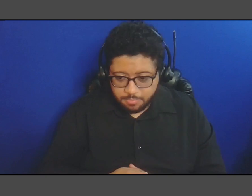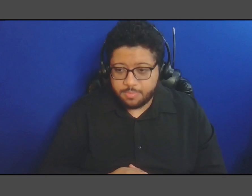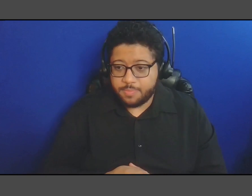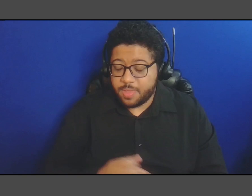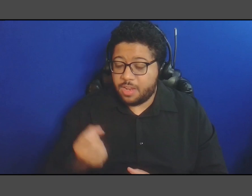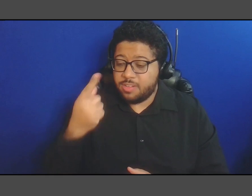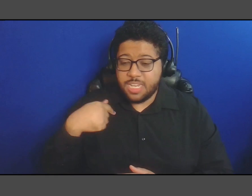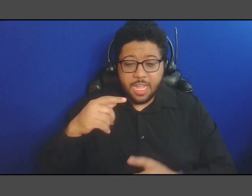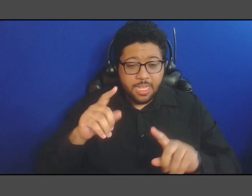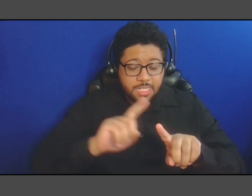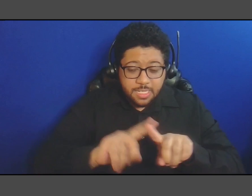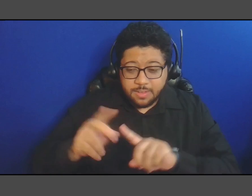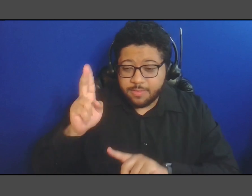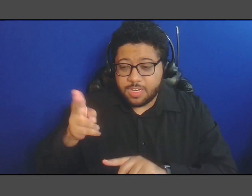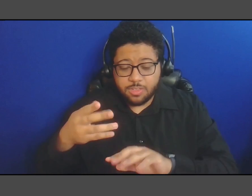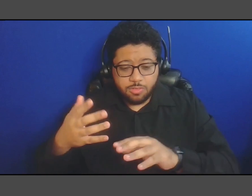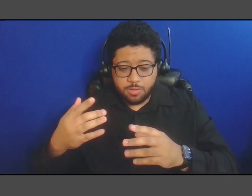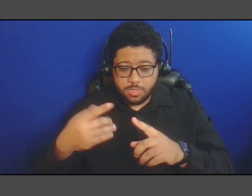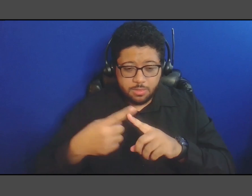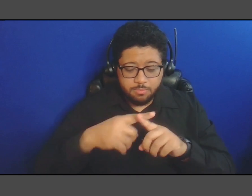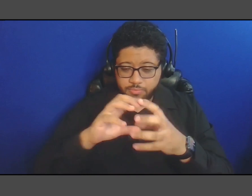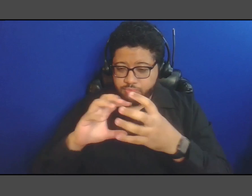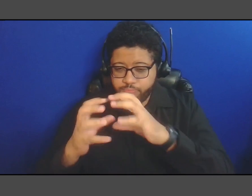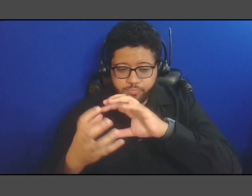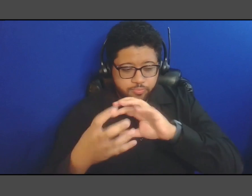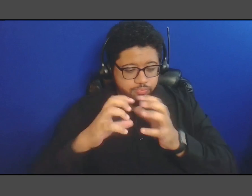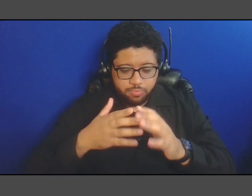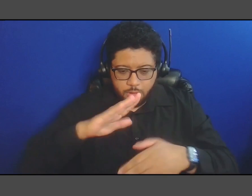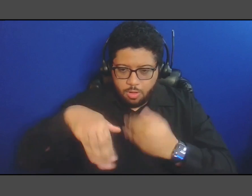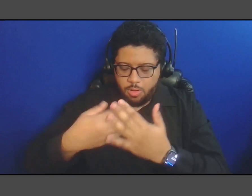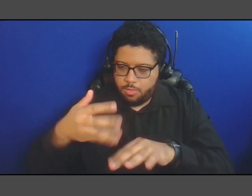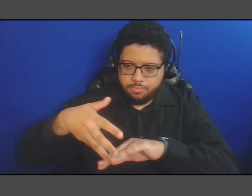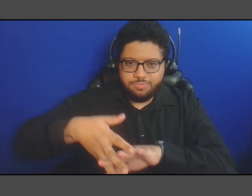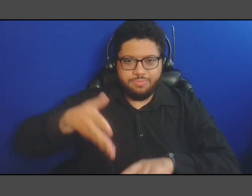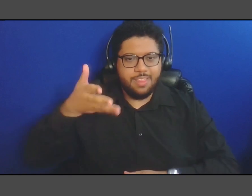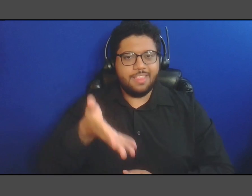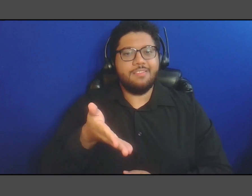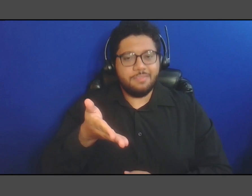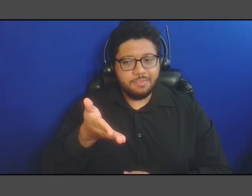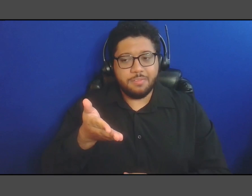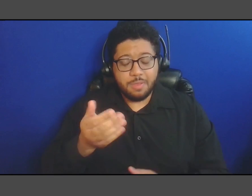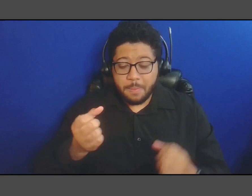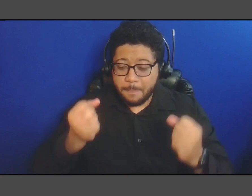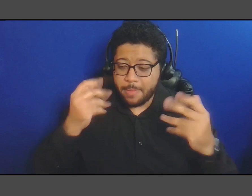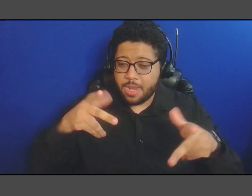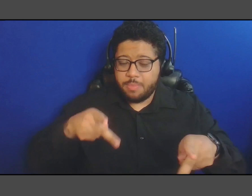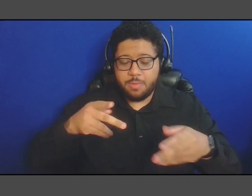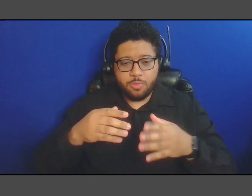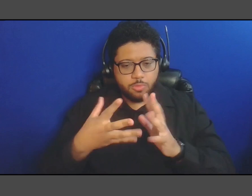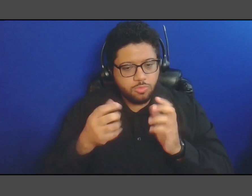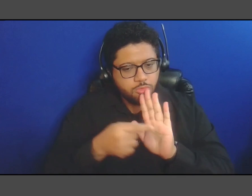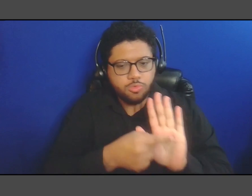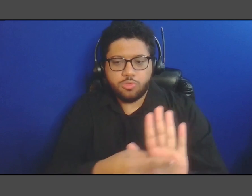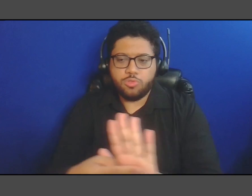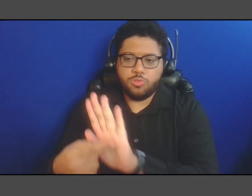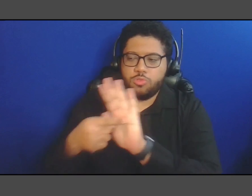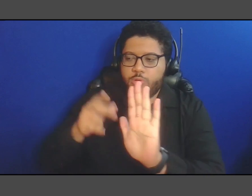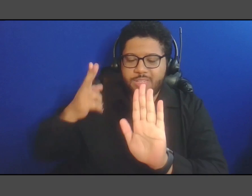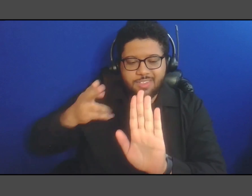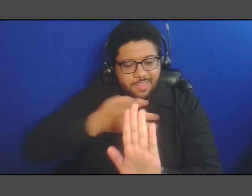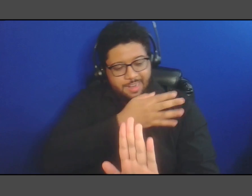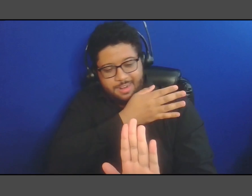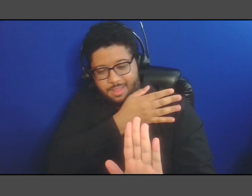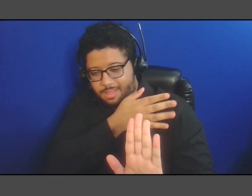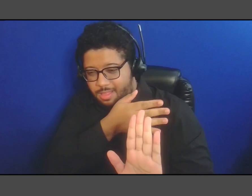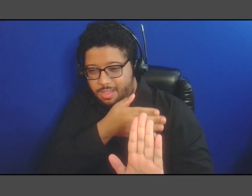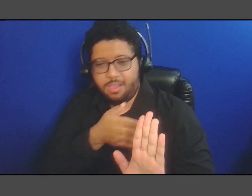multiple voices have sought to tell different stories of who we are and who we have been as Americans. How can we ensure